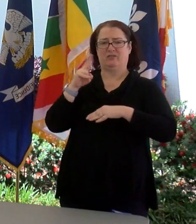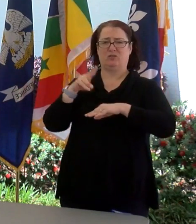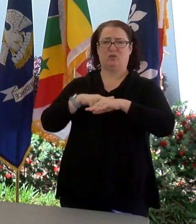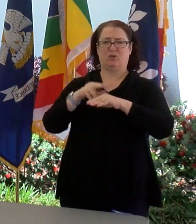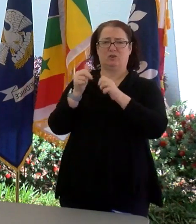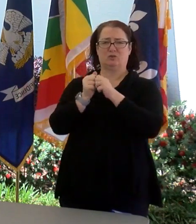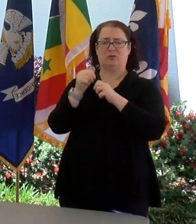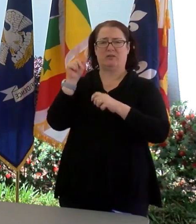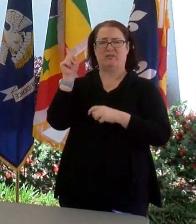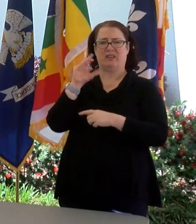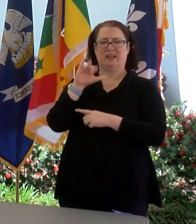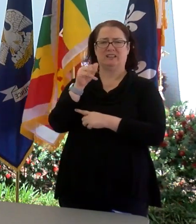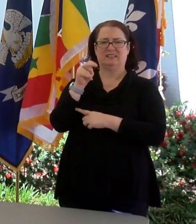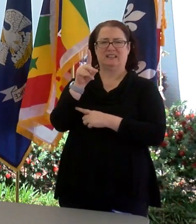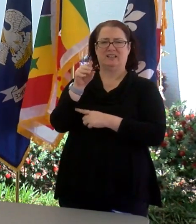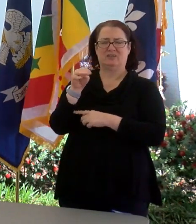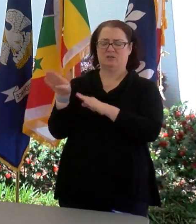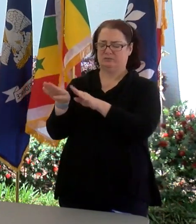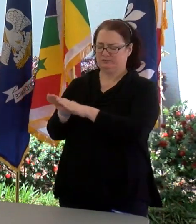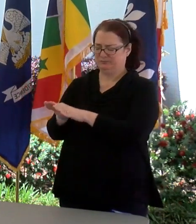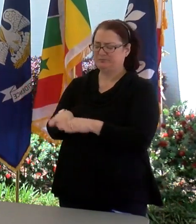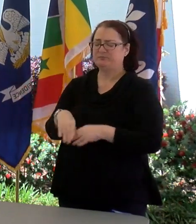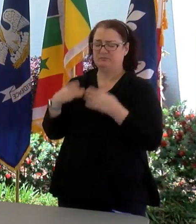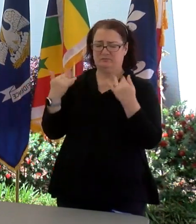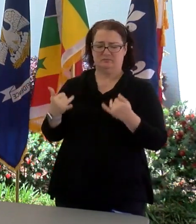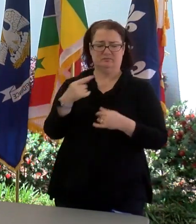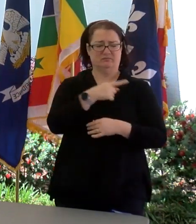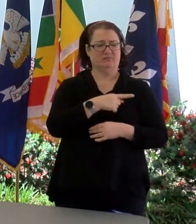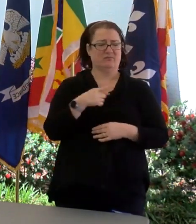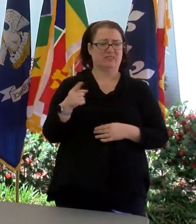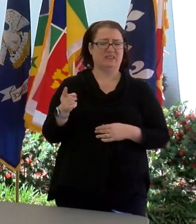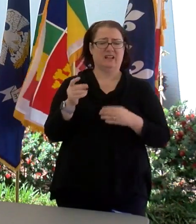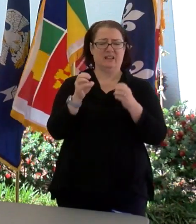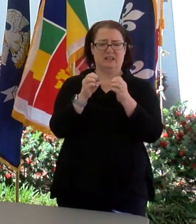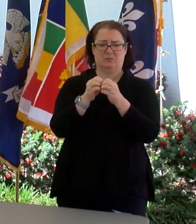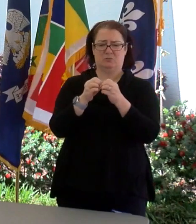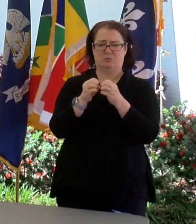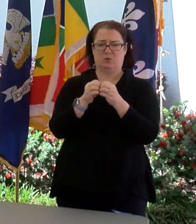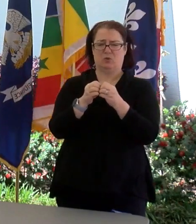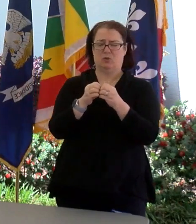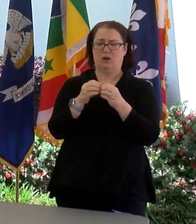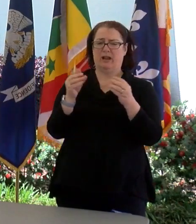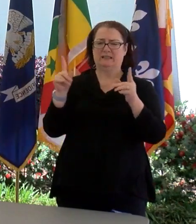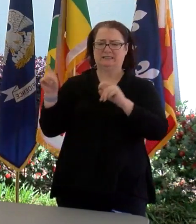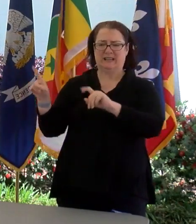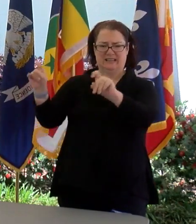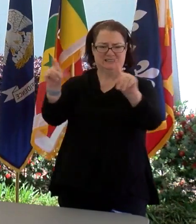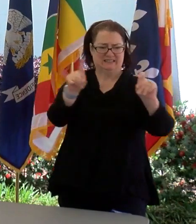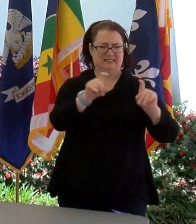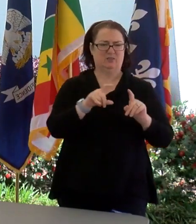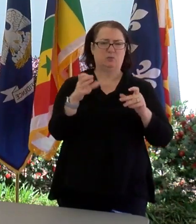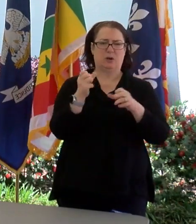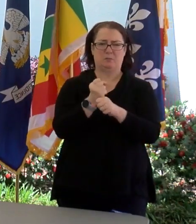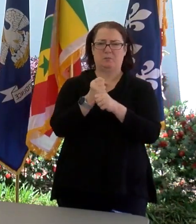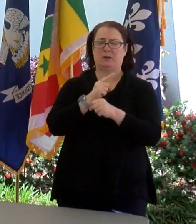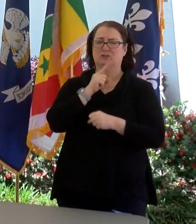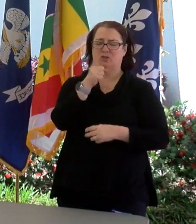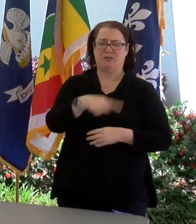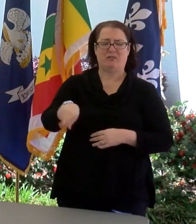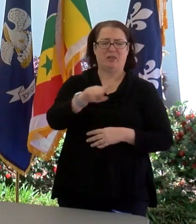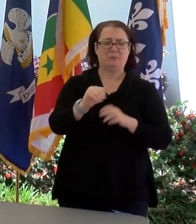While testing criteria have been broadened and relaxed, we are still focusing on ensuring those most in need and most at risk